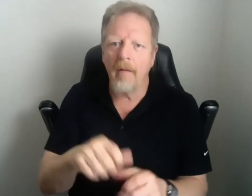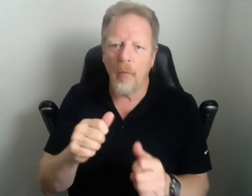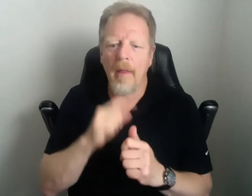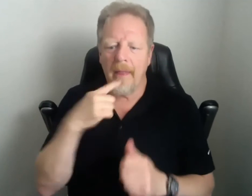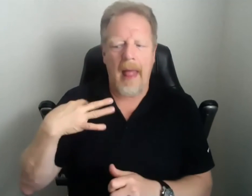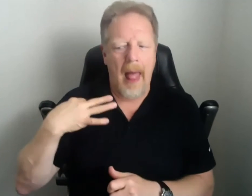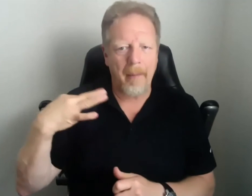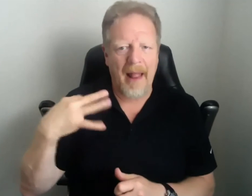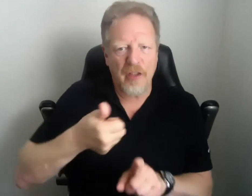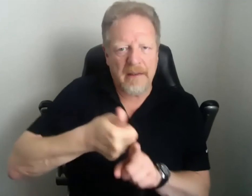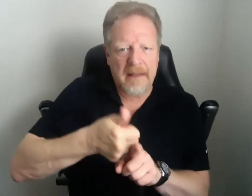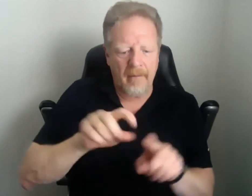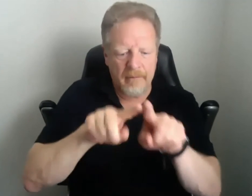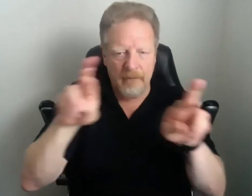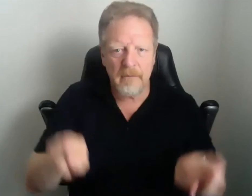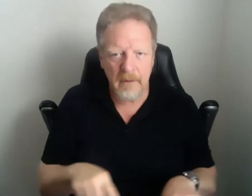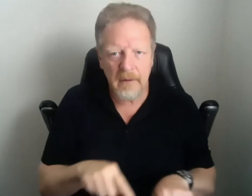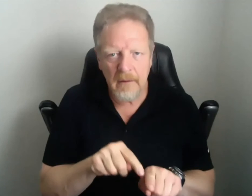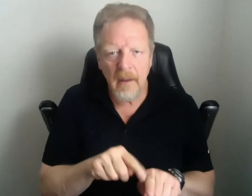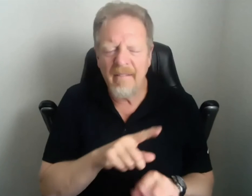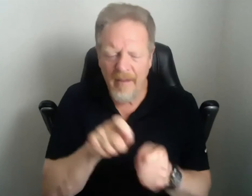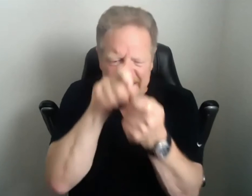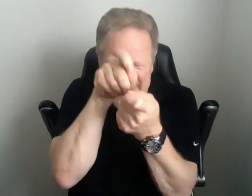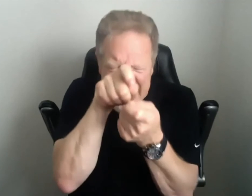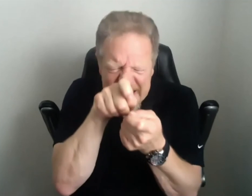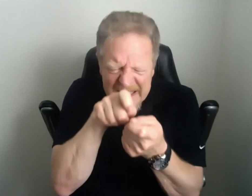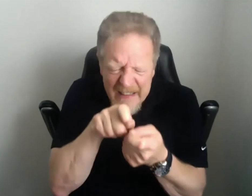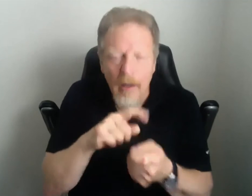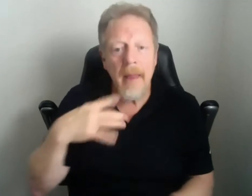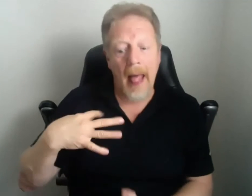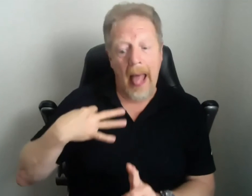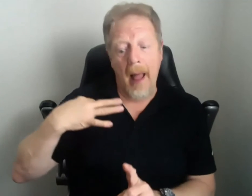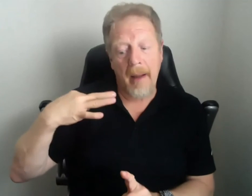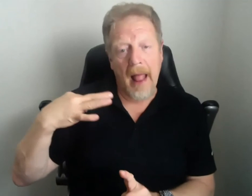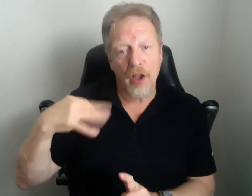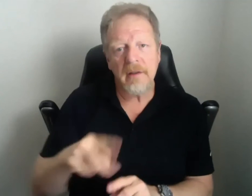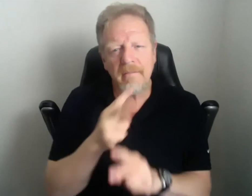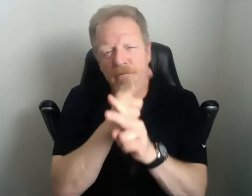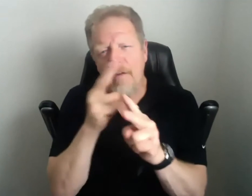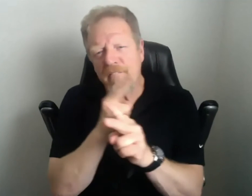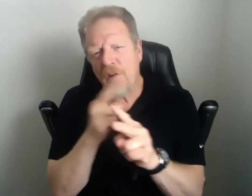applications and very detailed. I believe the applications, and it's very